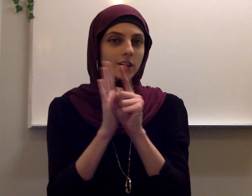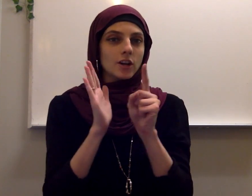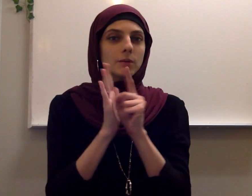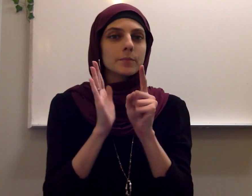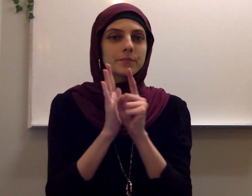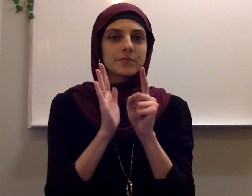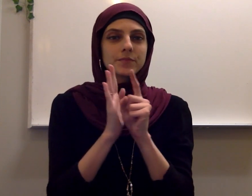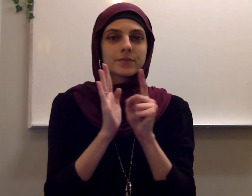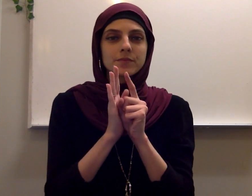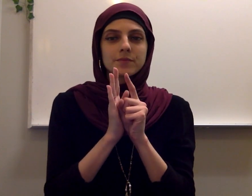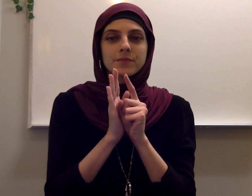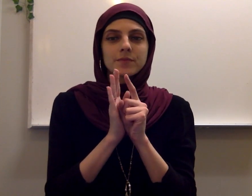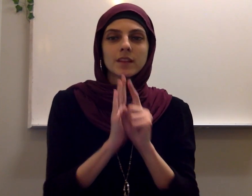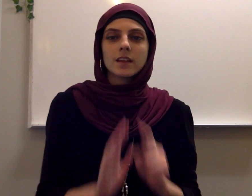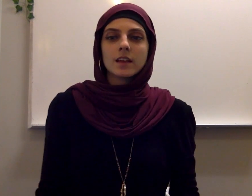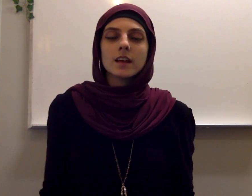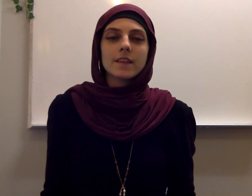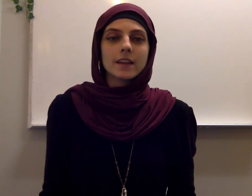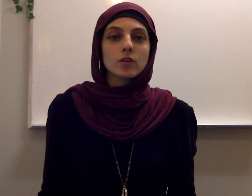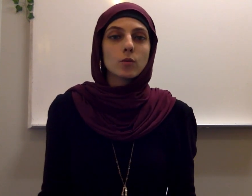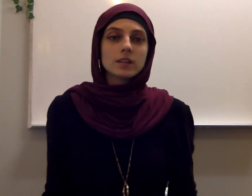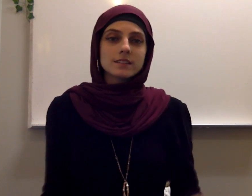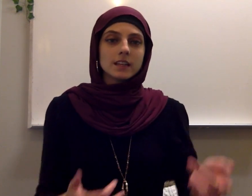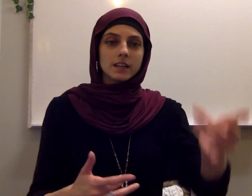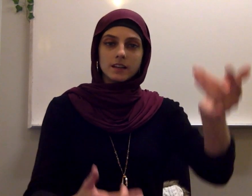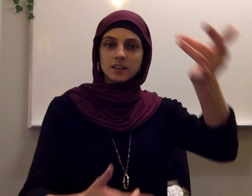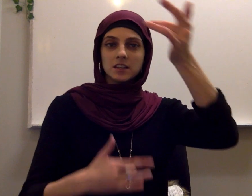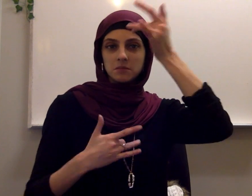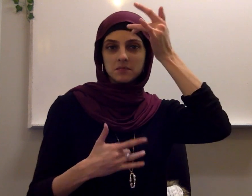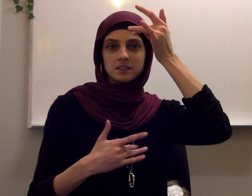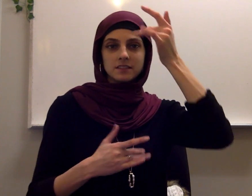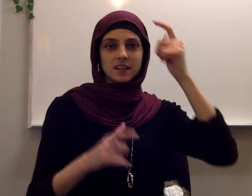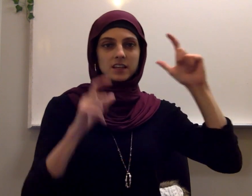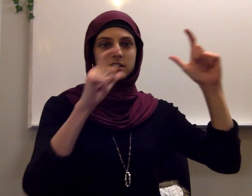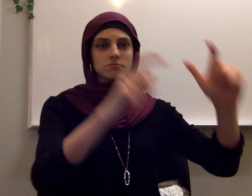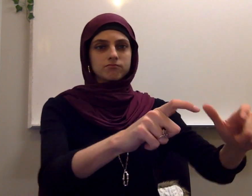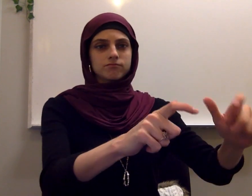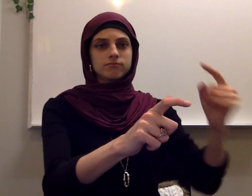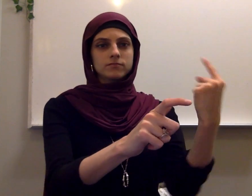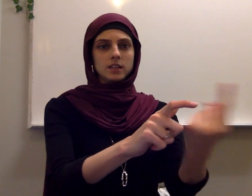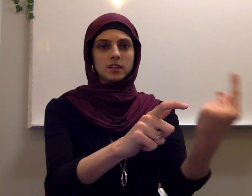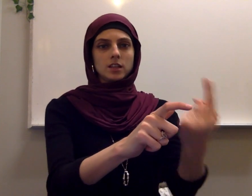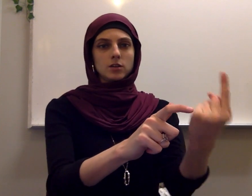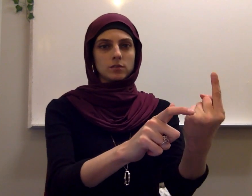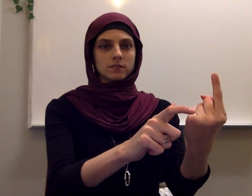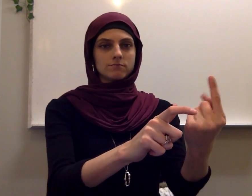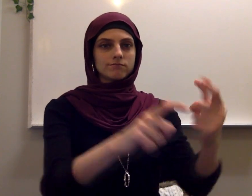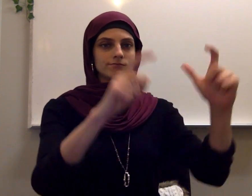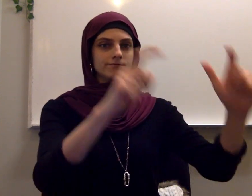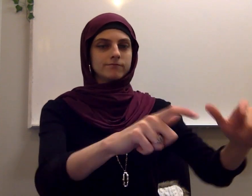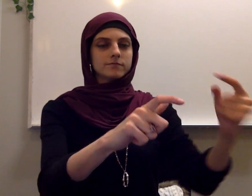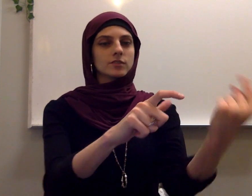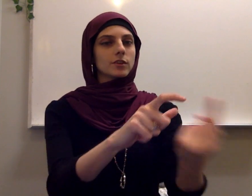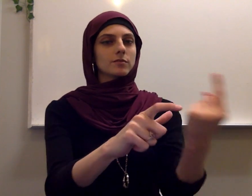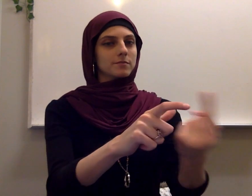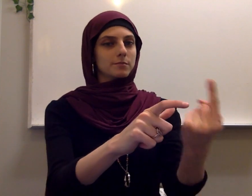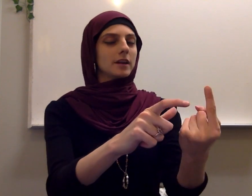Alarm. And then quarantine, sick, alone. So by